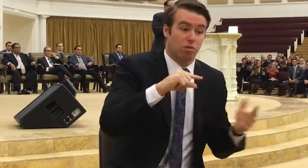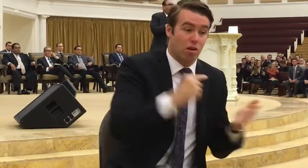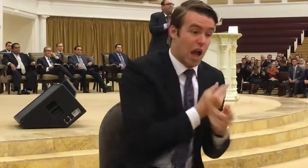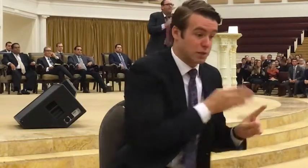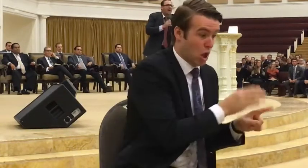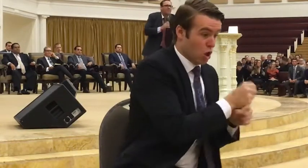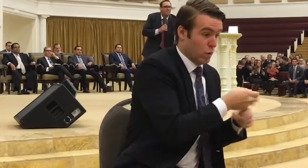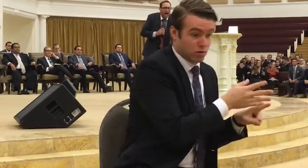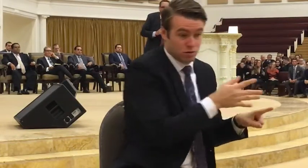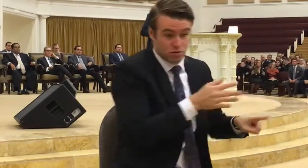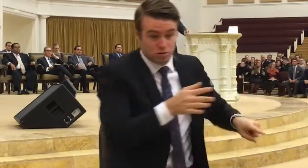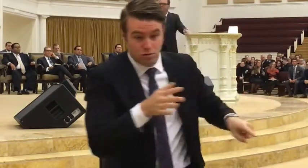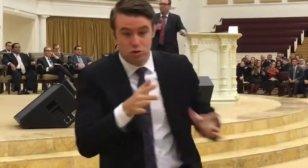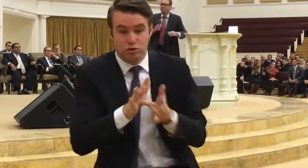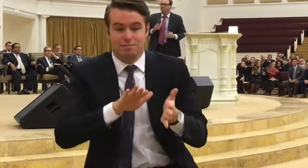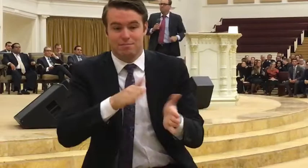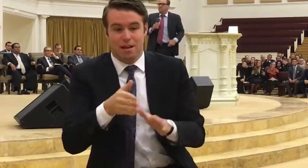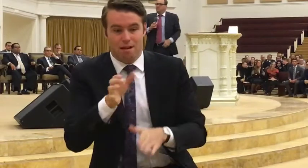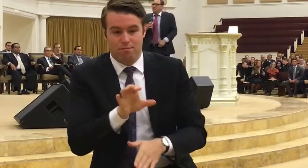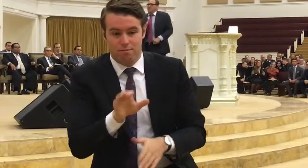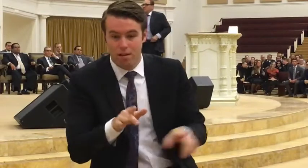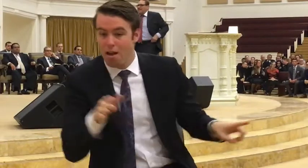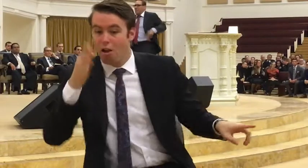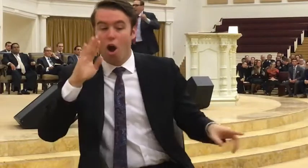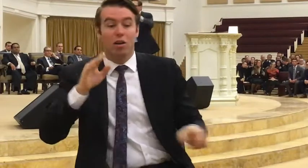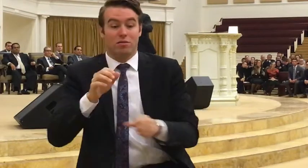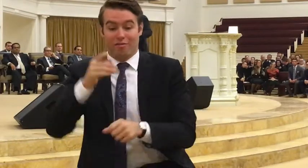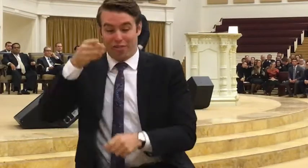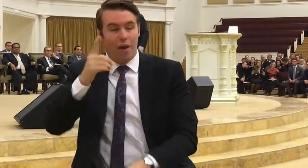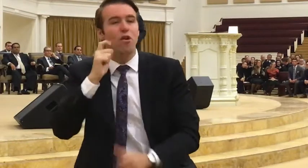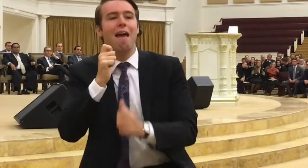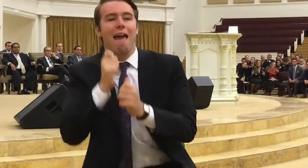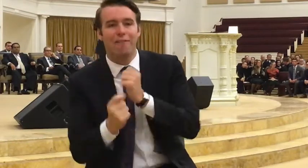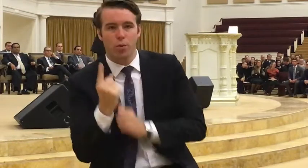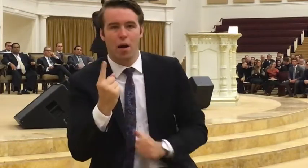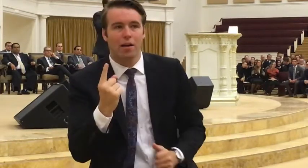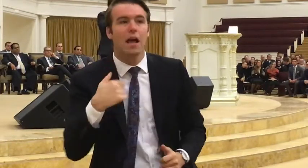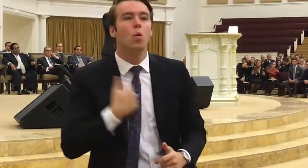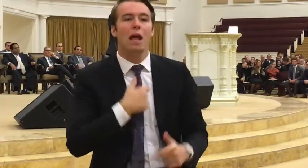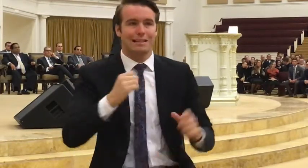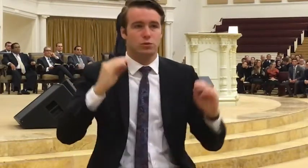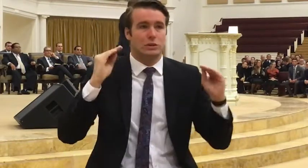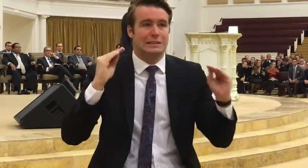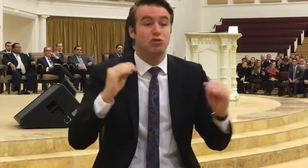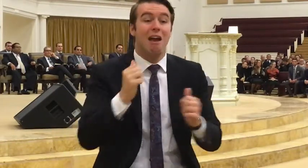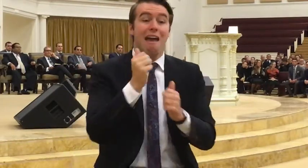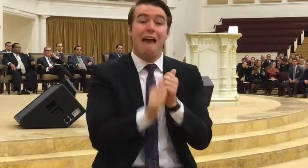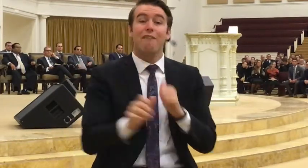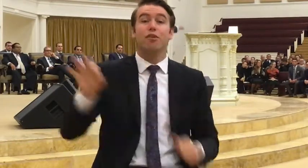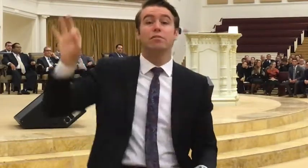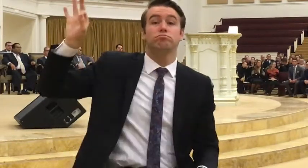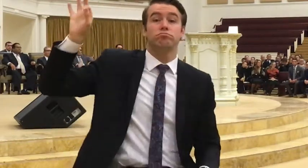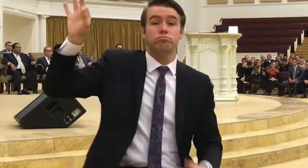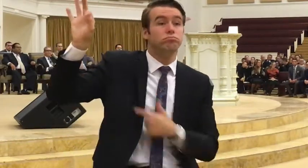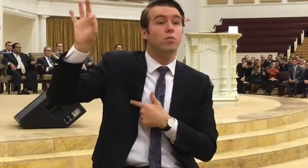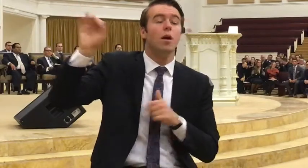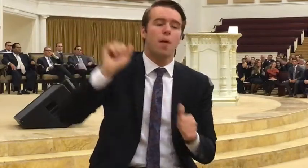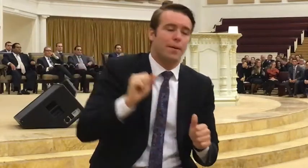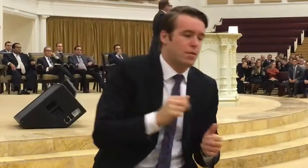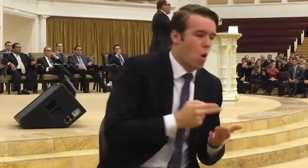is there for everybody. That's what our theology should be about. Every sermon I preach, whether it's